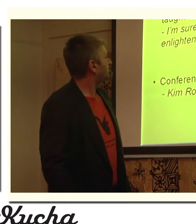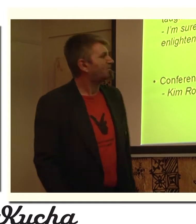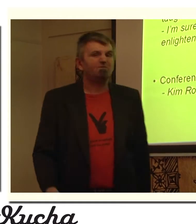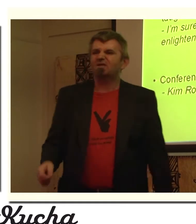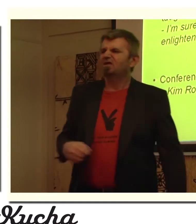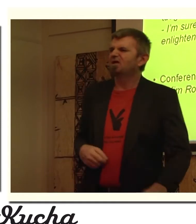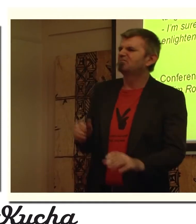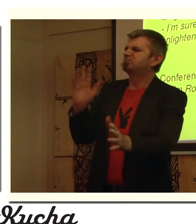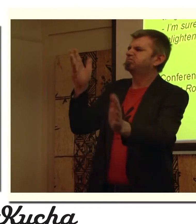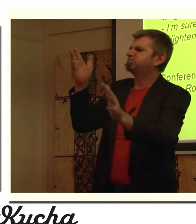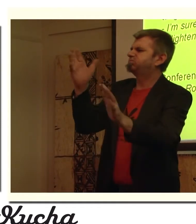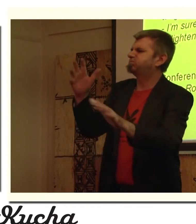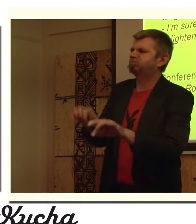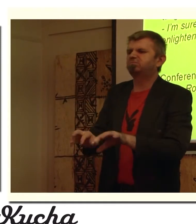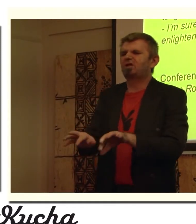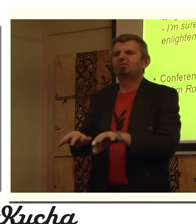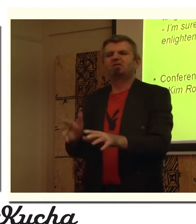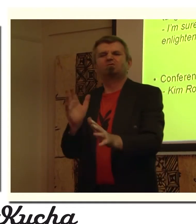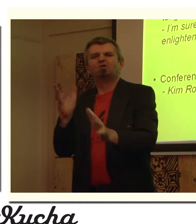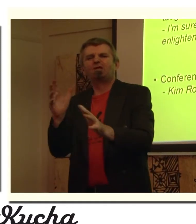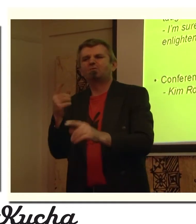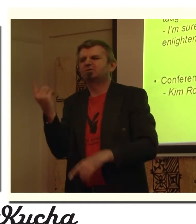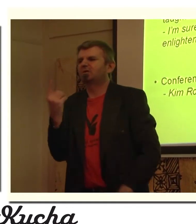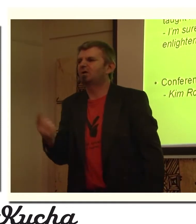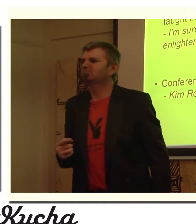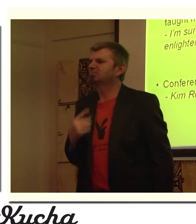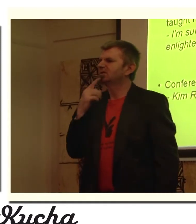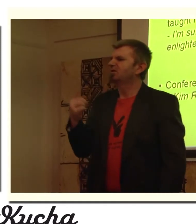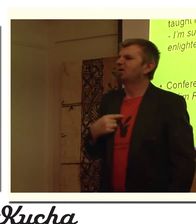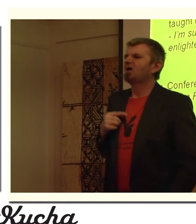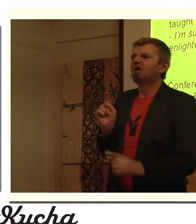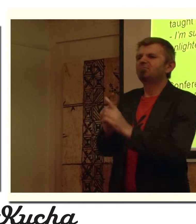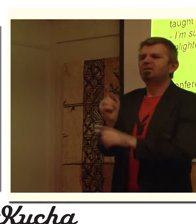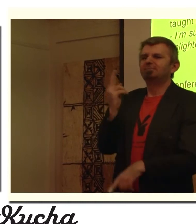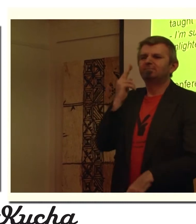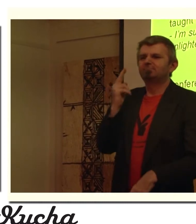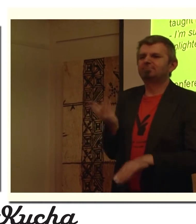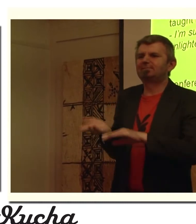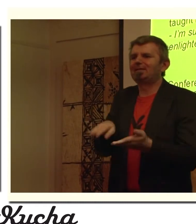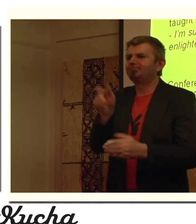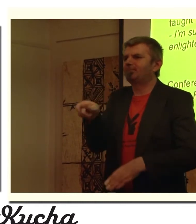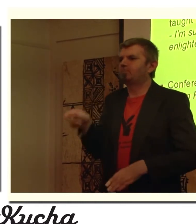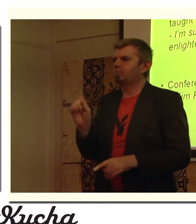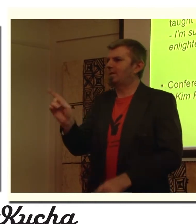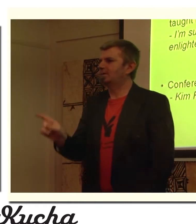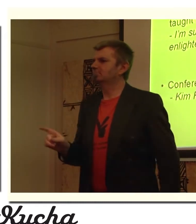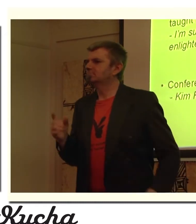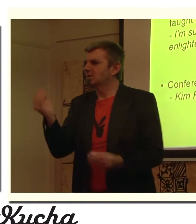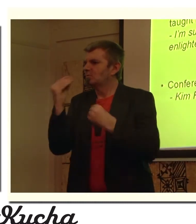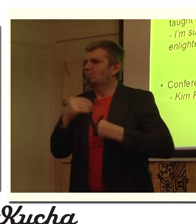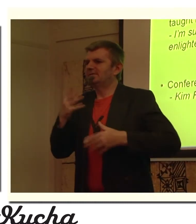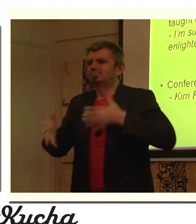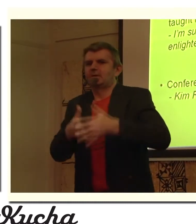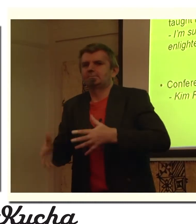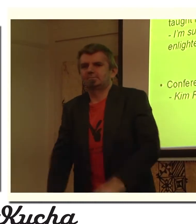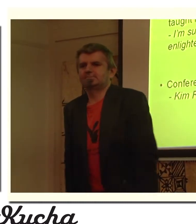But the worst thing, you know... Oh yeah, chatting away to somebody online, and somebody said to me, I met some dead people